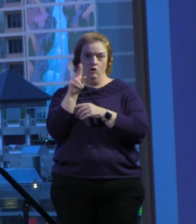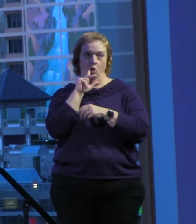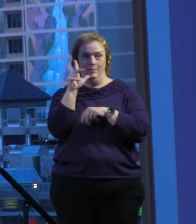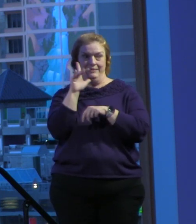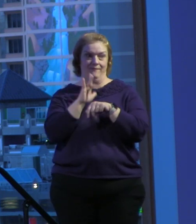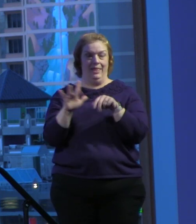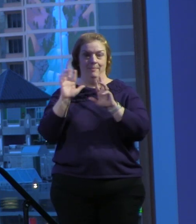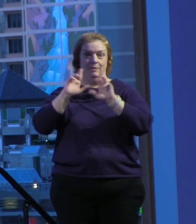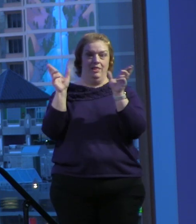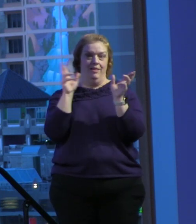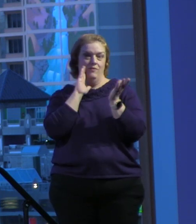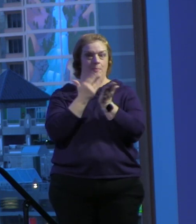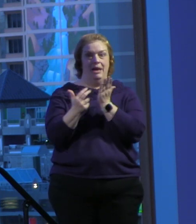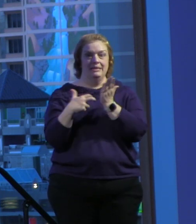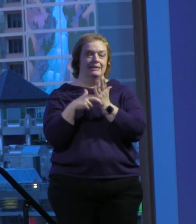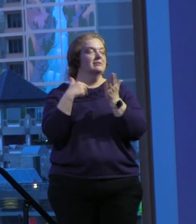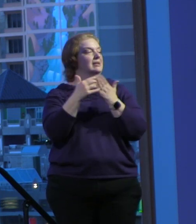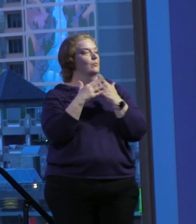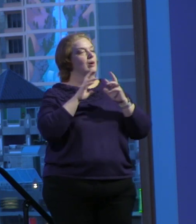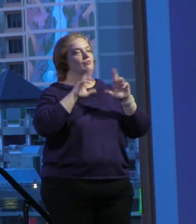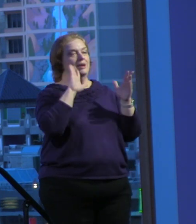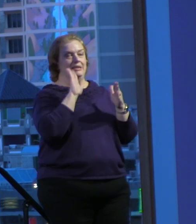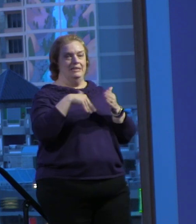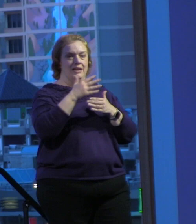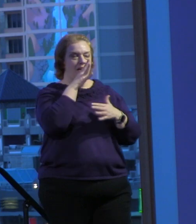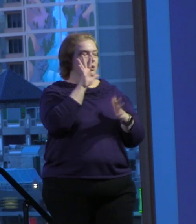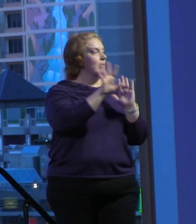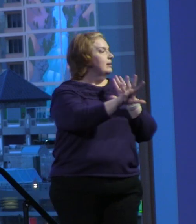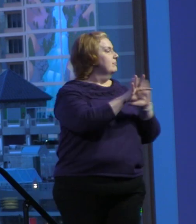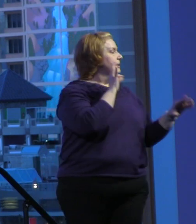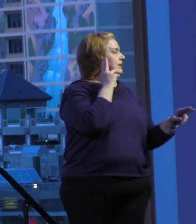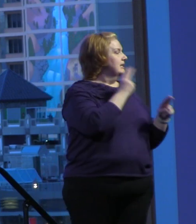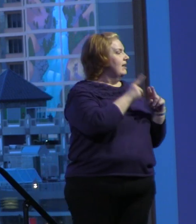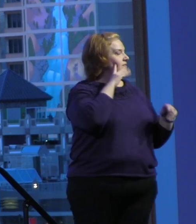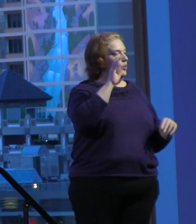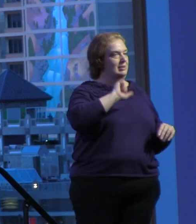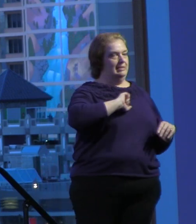available. All right, let's get back to a slammer. And